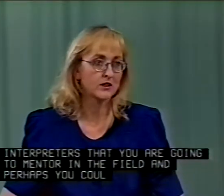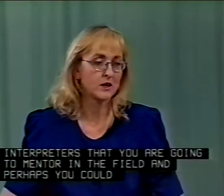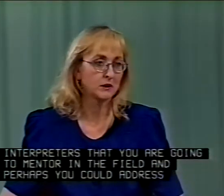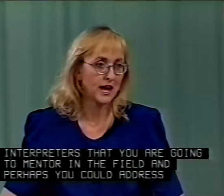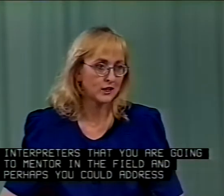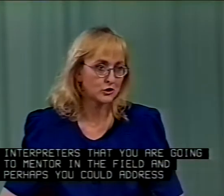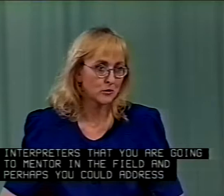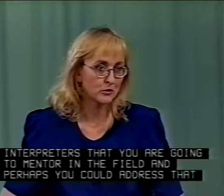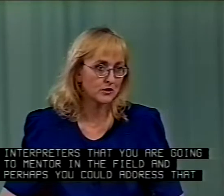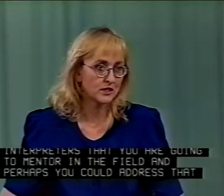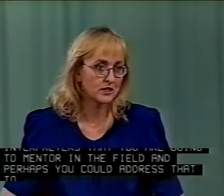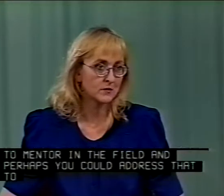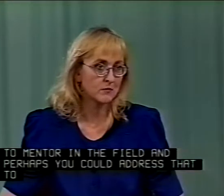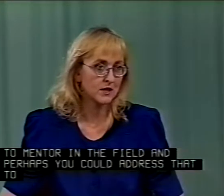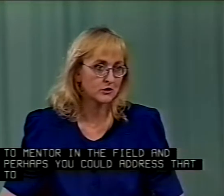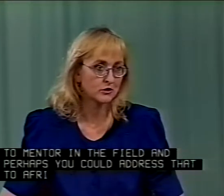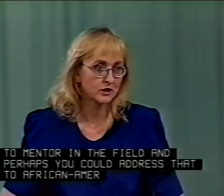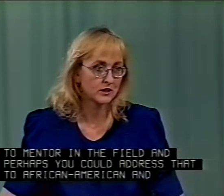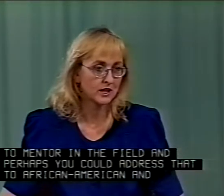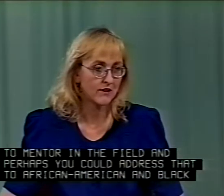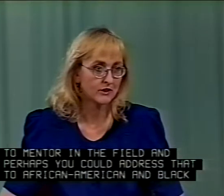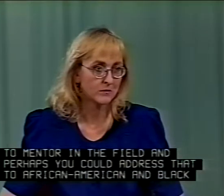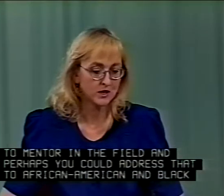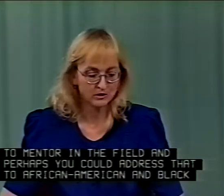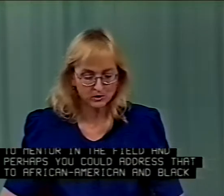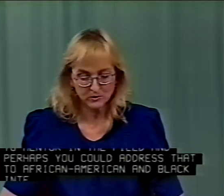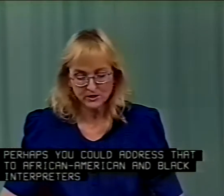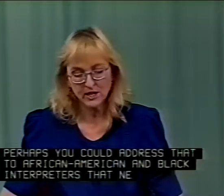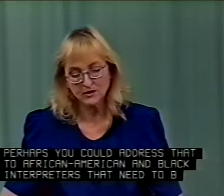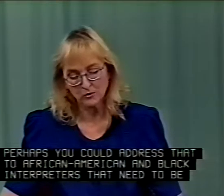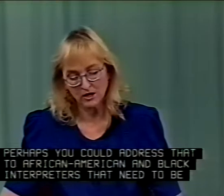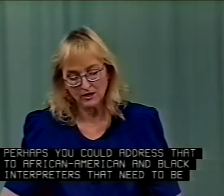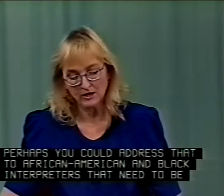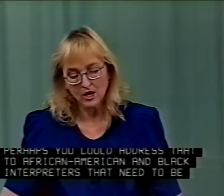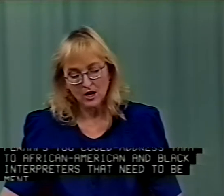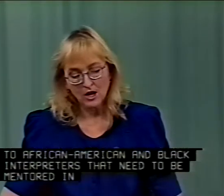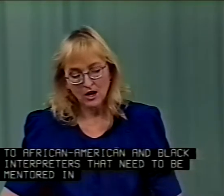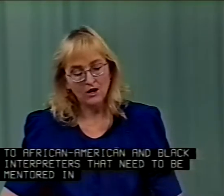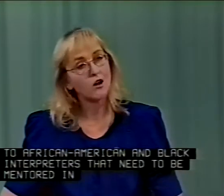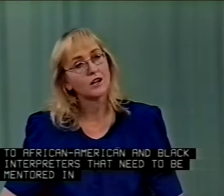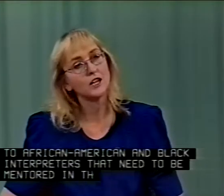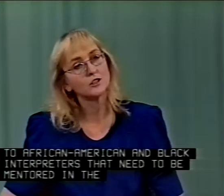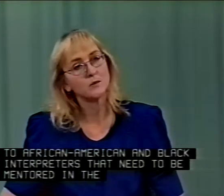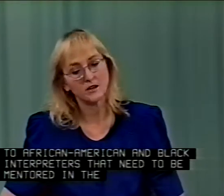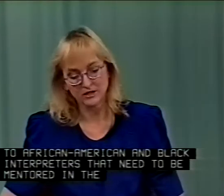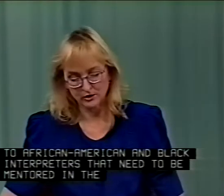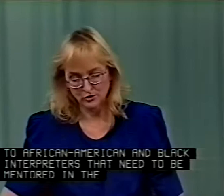and Black interpreters that need to be mentored in the African American community, as well as Caucasian American